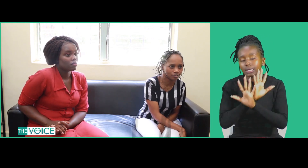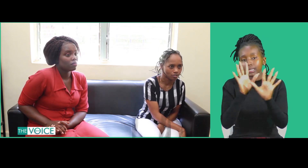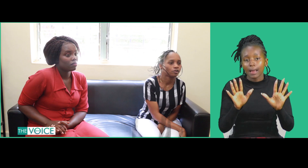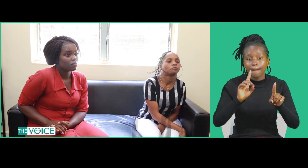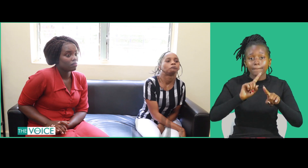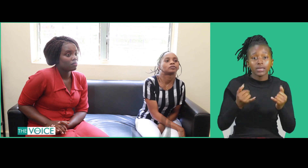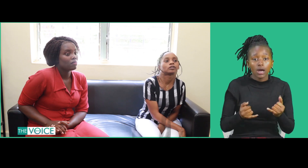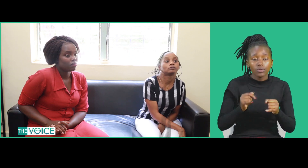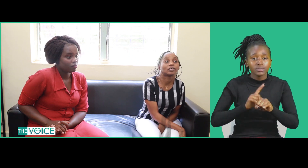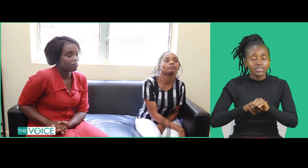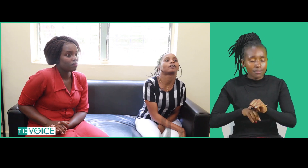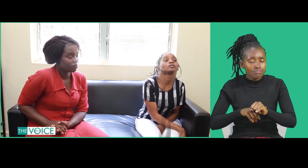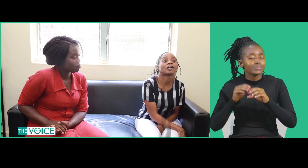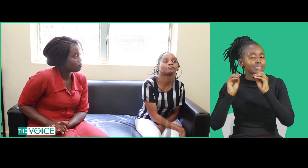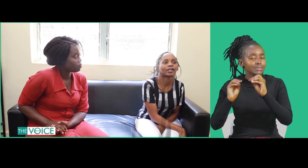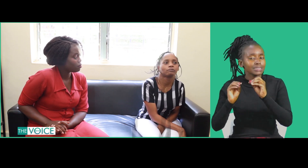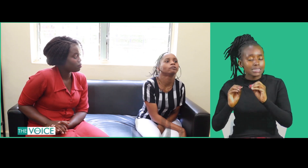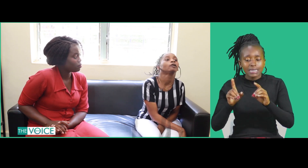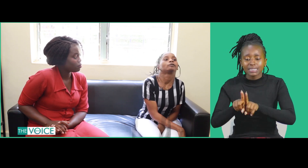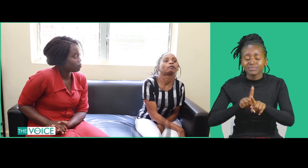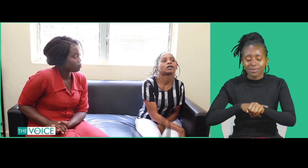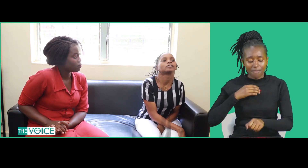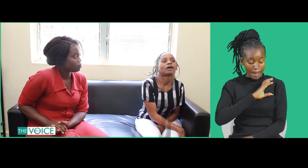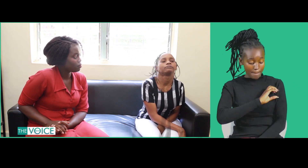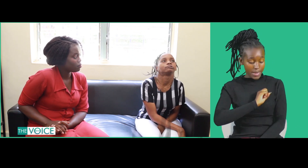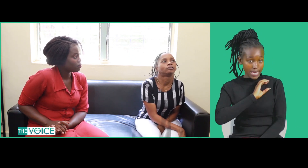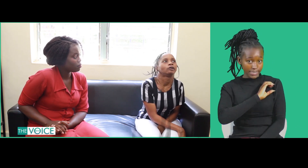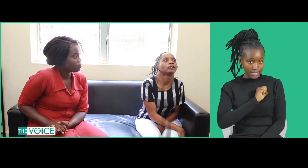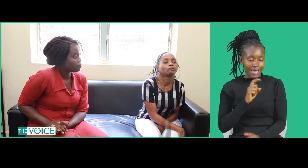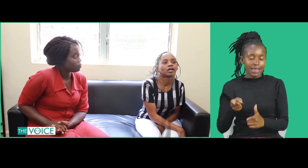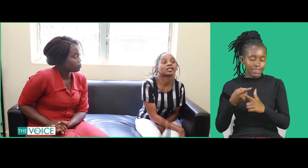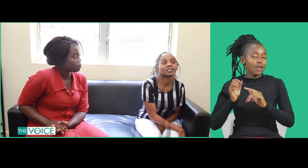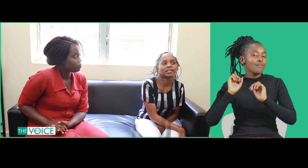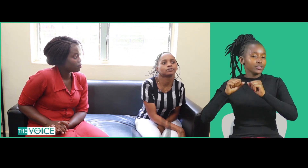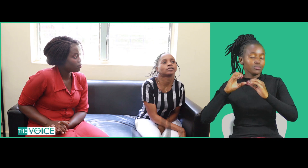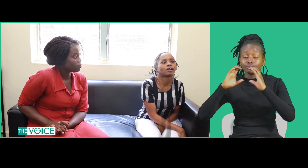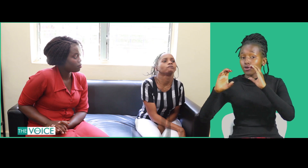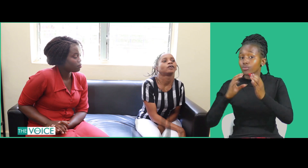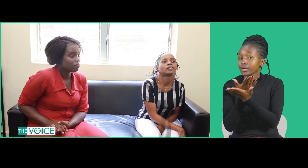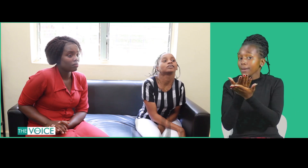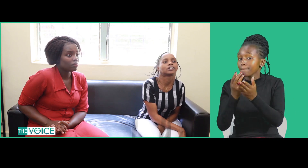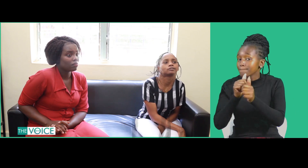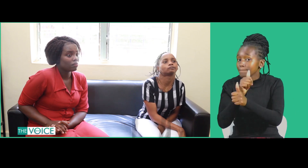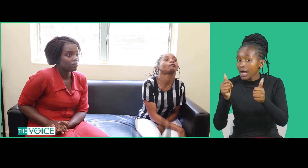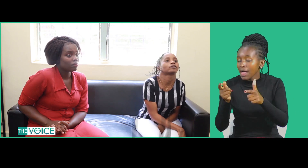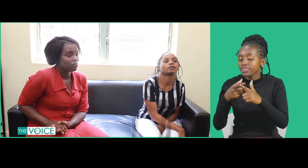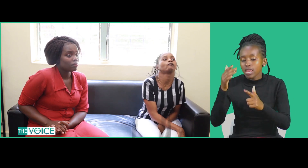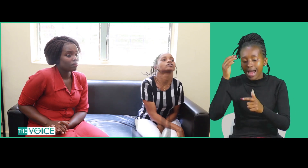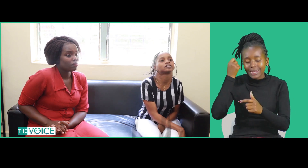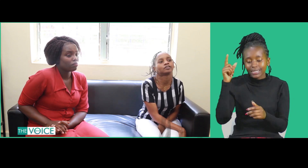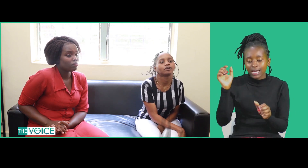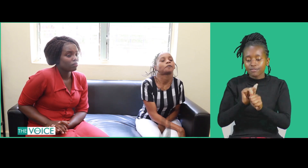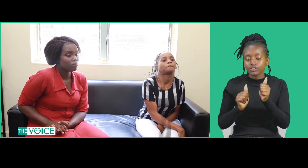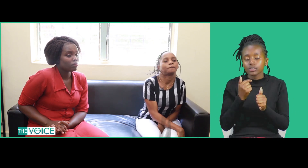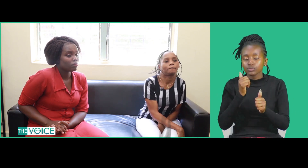clearly. But when you give them enough time, you can engage with them and get to know what they